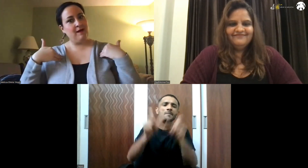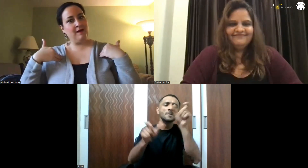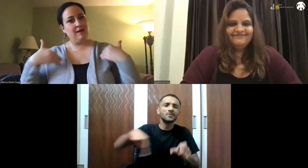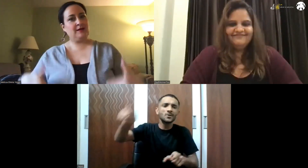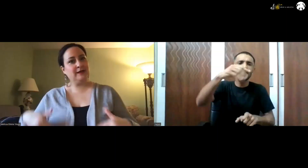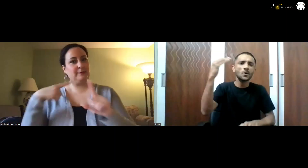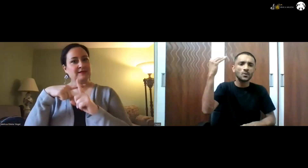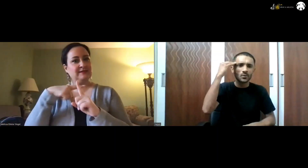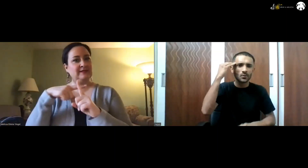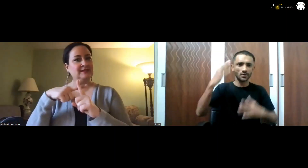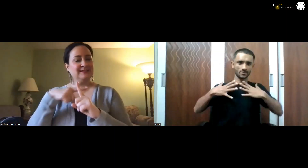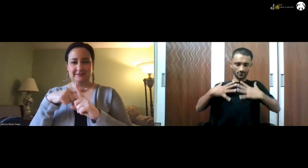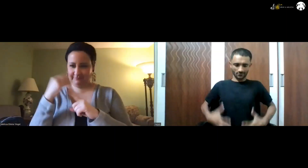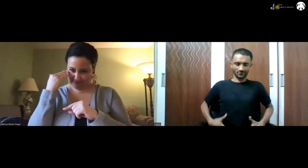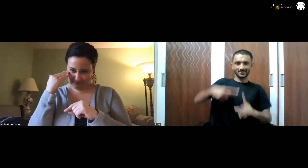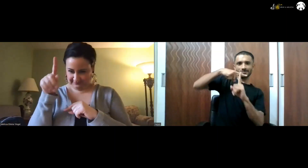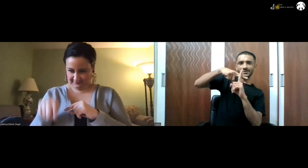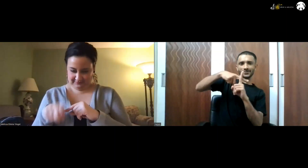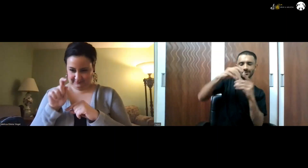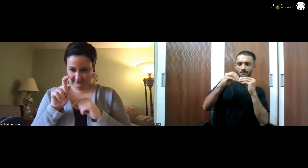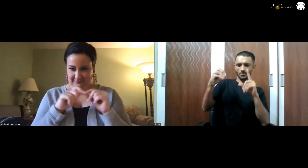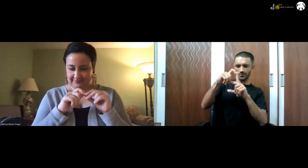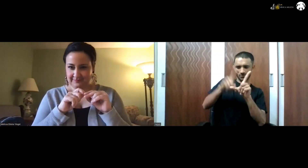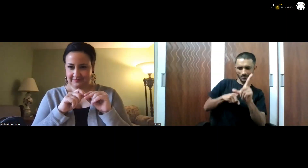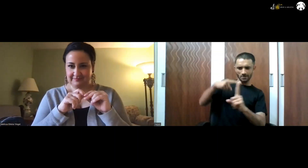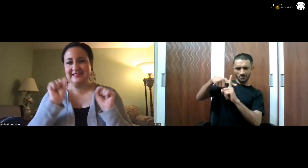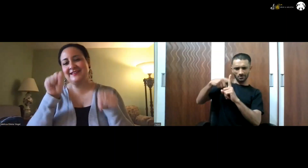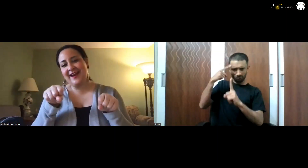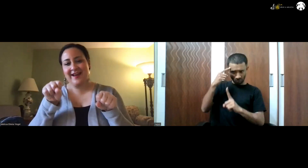I'm curious, how many of you know about body positivity?